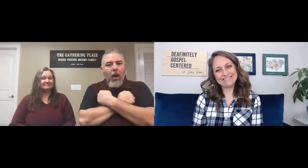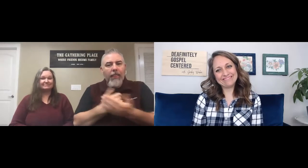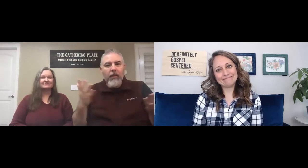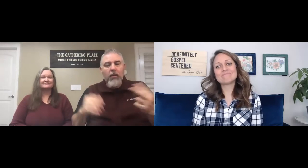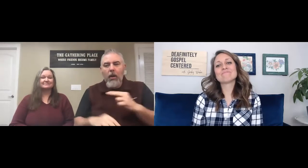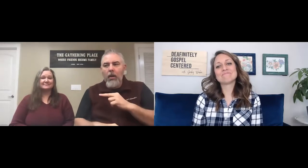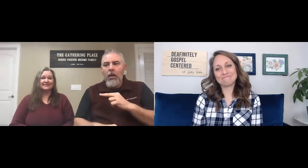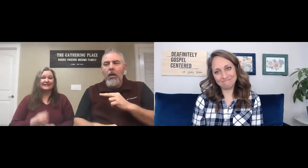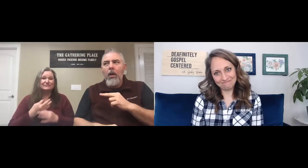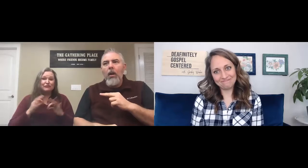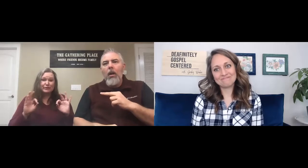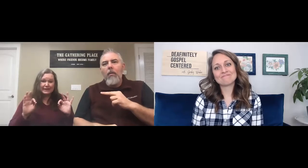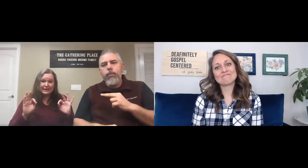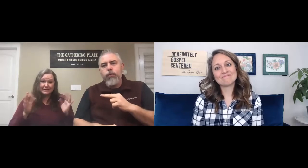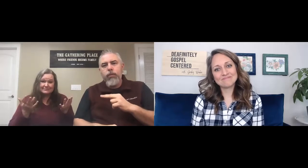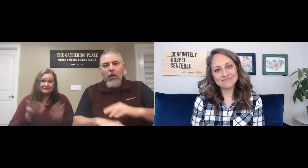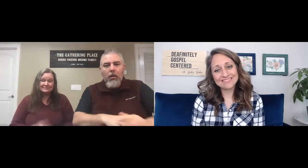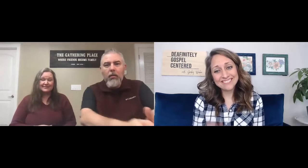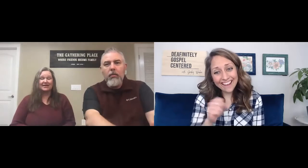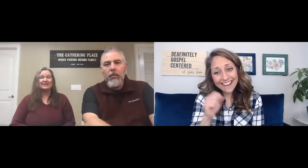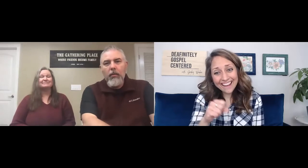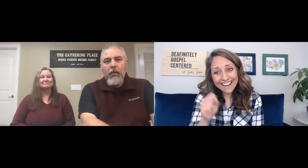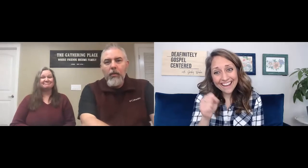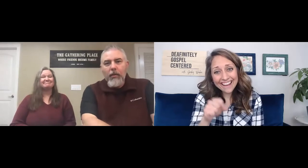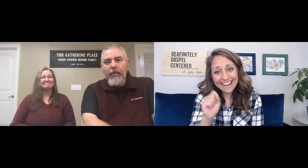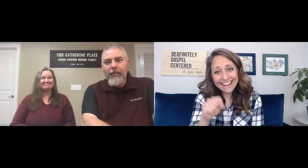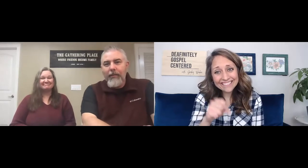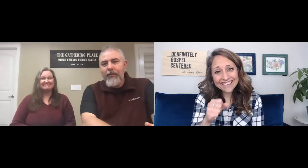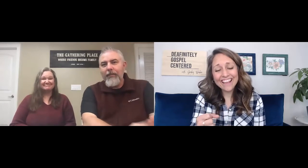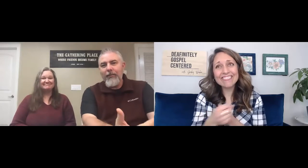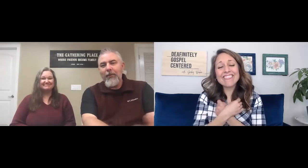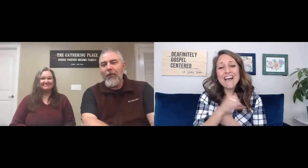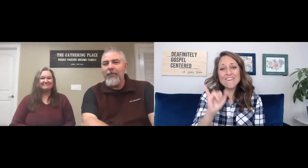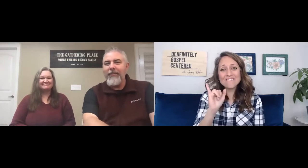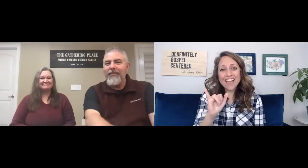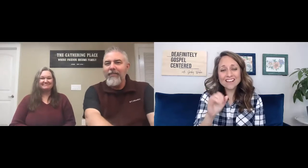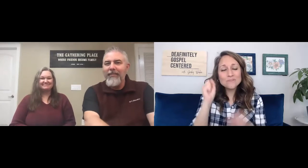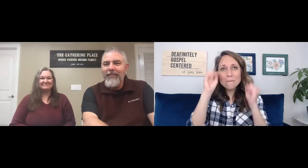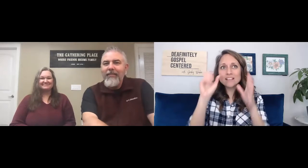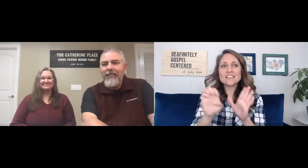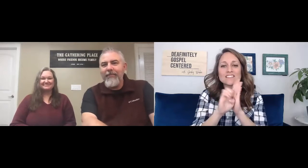just wants a hug. It's free. Yeah. Oh, I love that. It's an